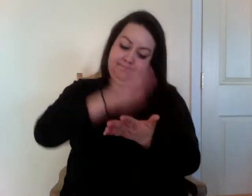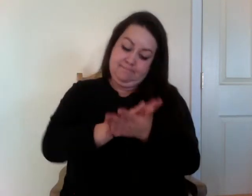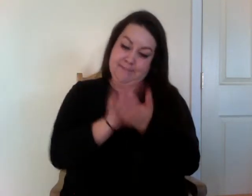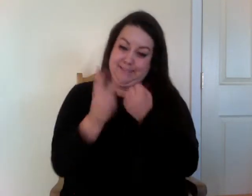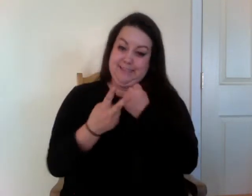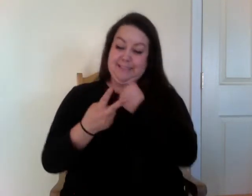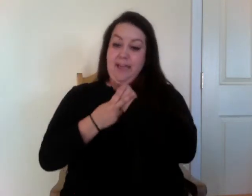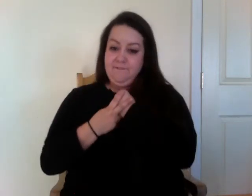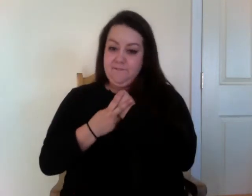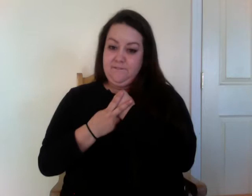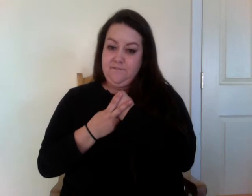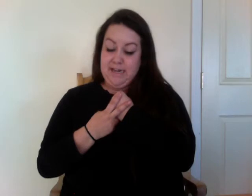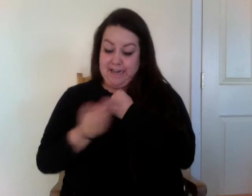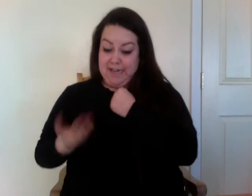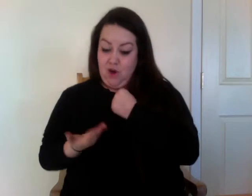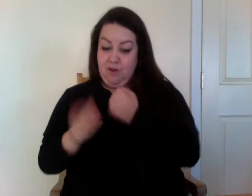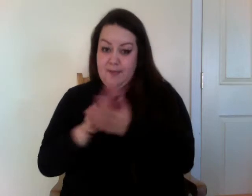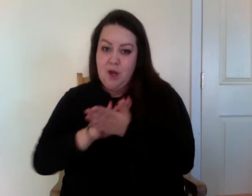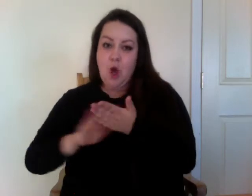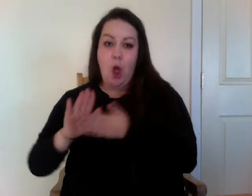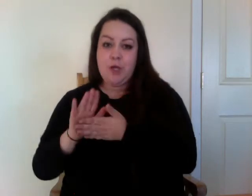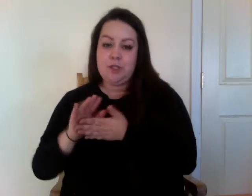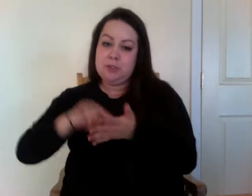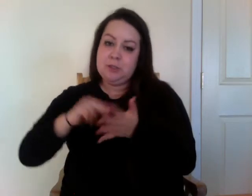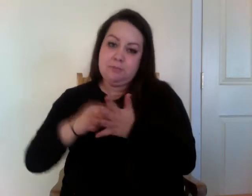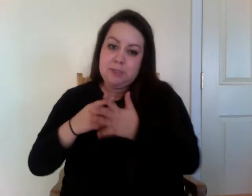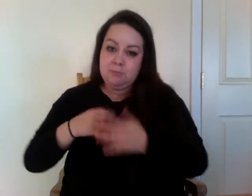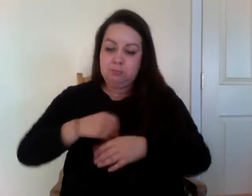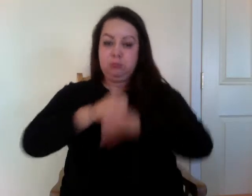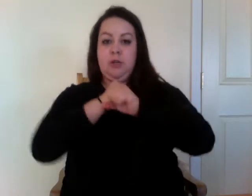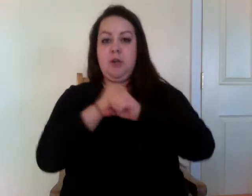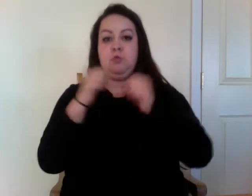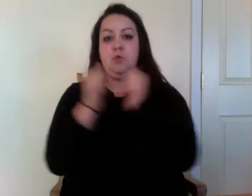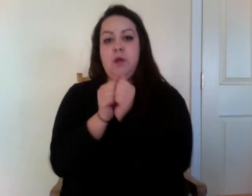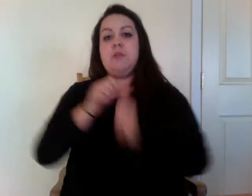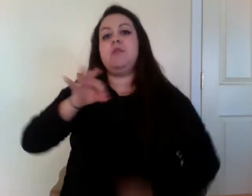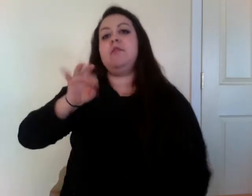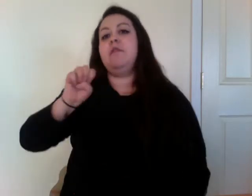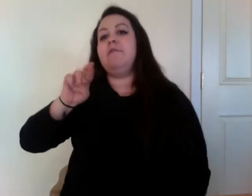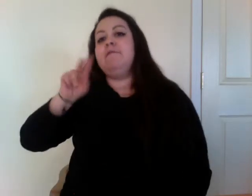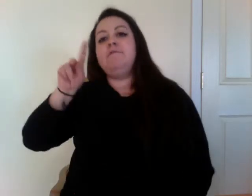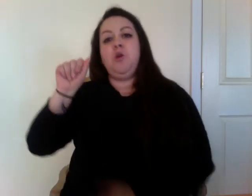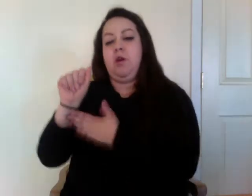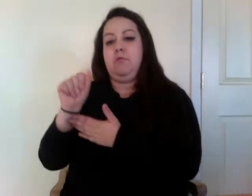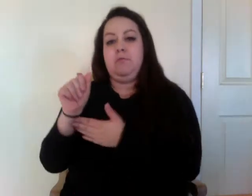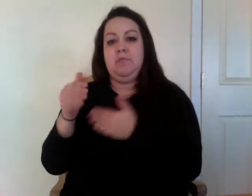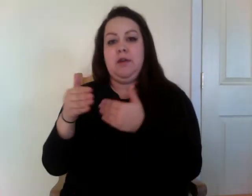college, is protected under FERPA, regardless of the student's